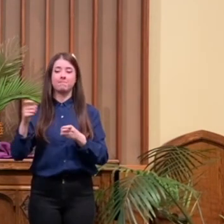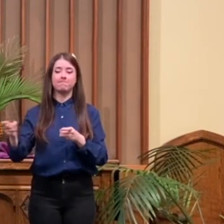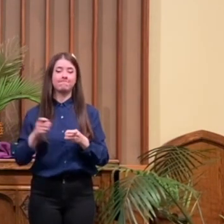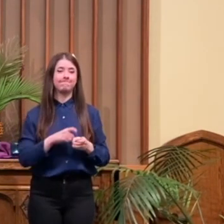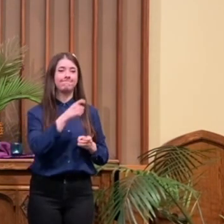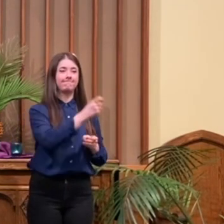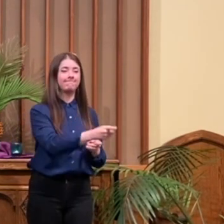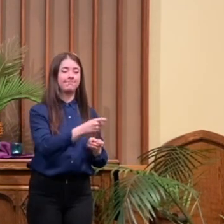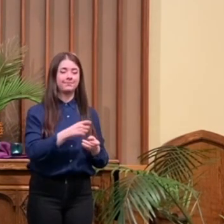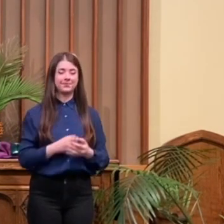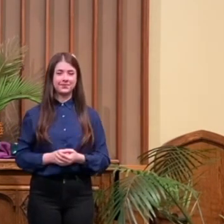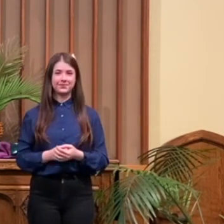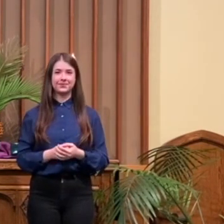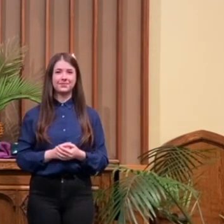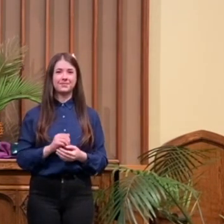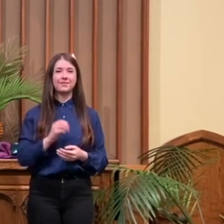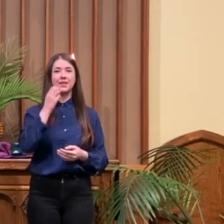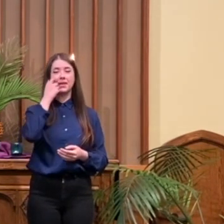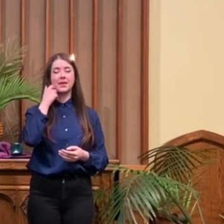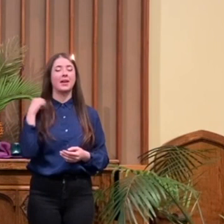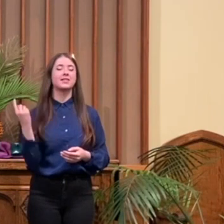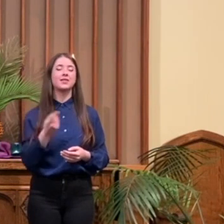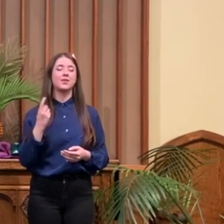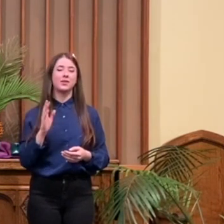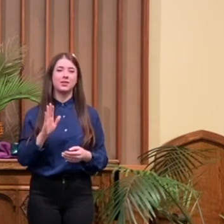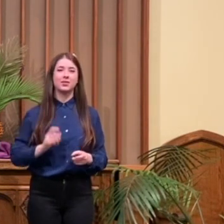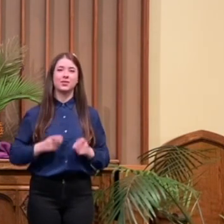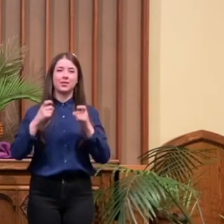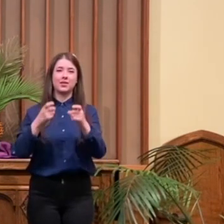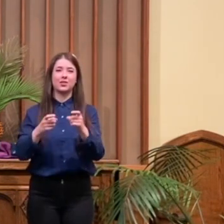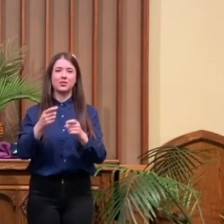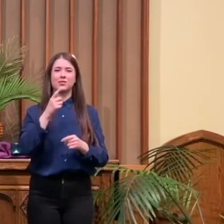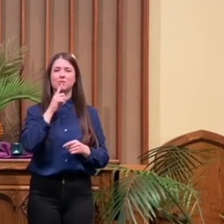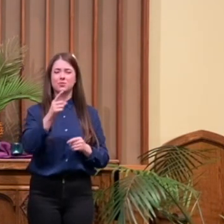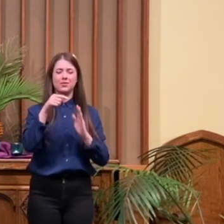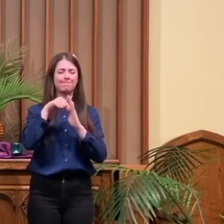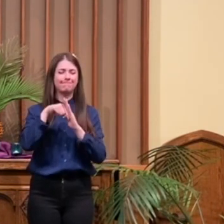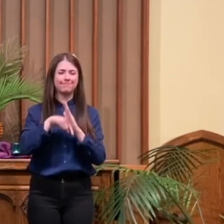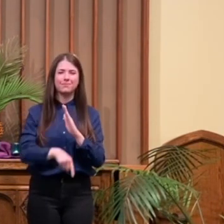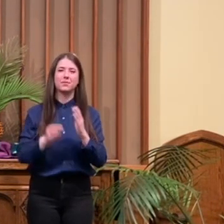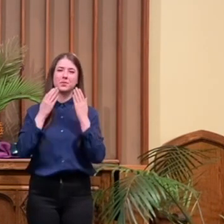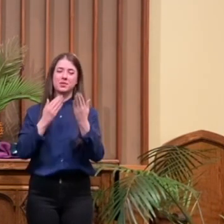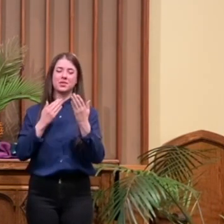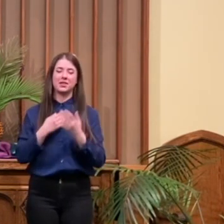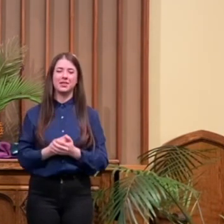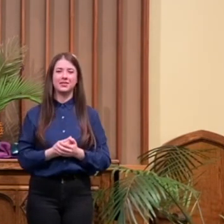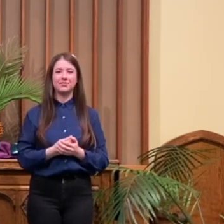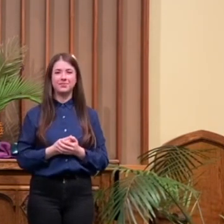our ministry partners. As always, your donations are greatly appreciated.